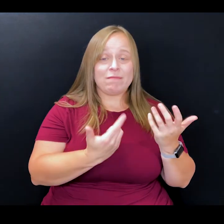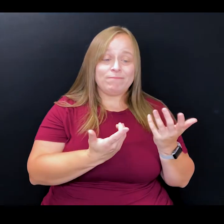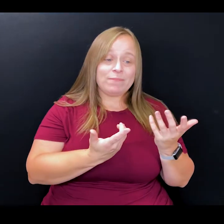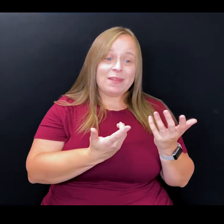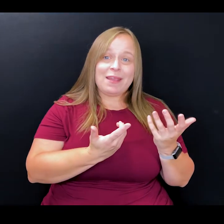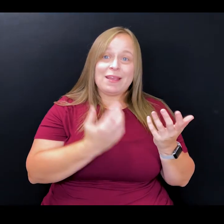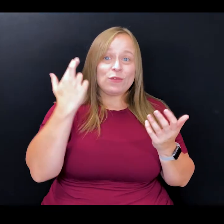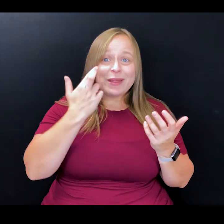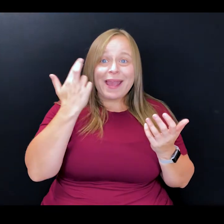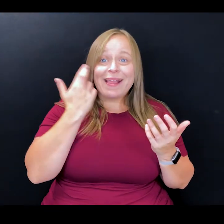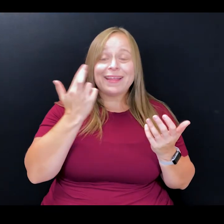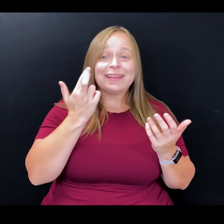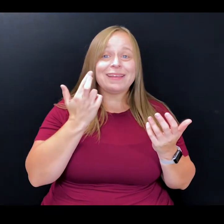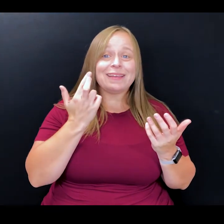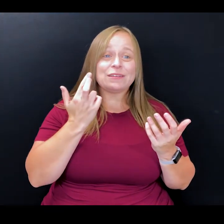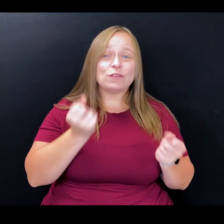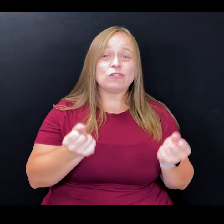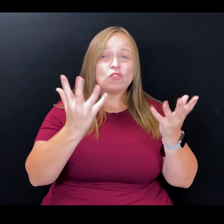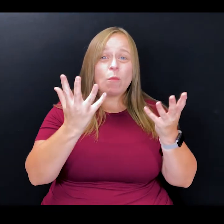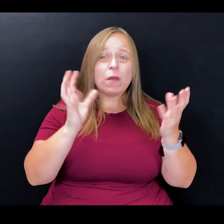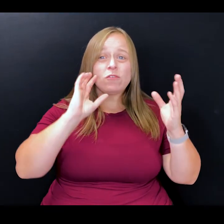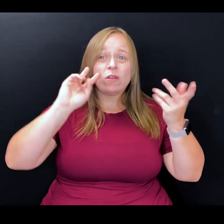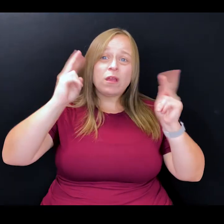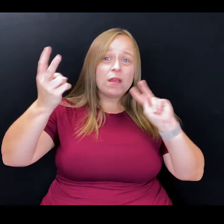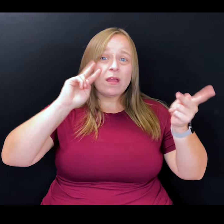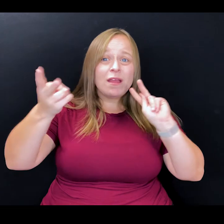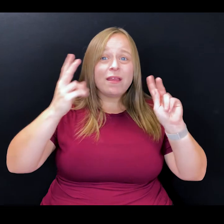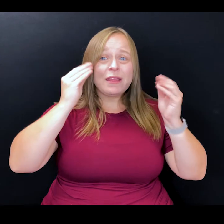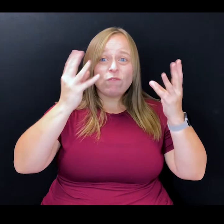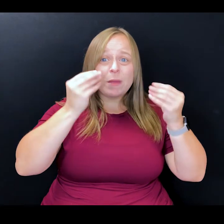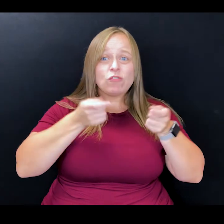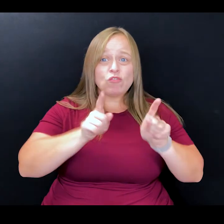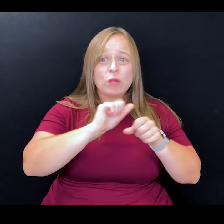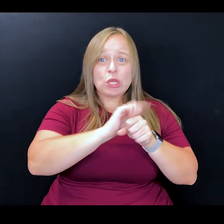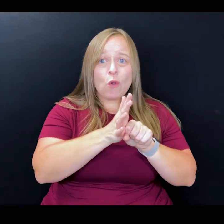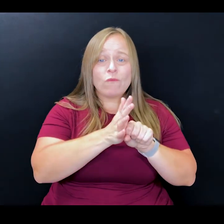and the reality is that there was so much misinformation during COVID.